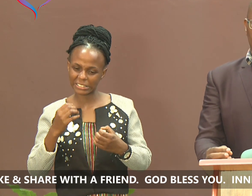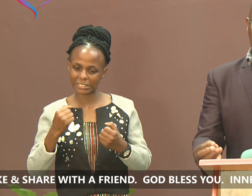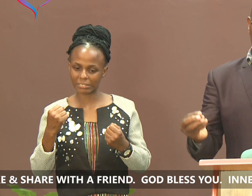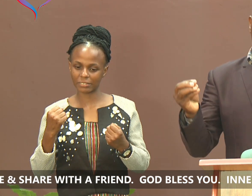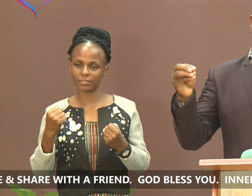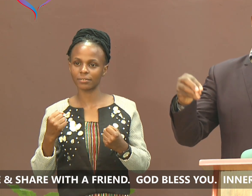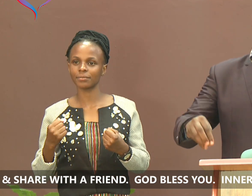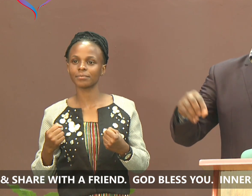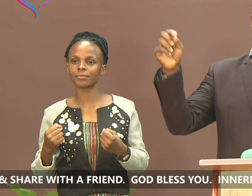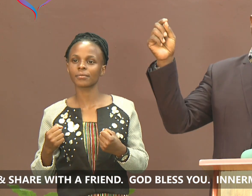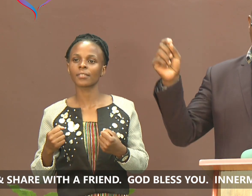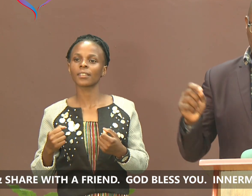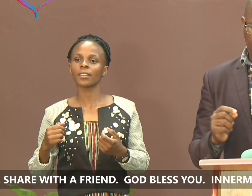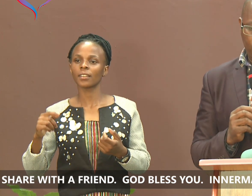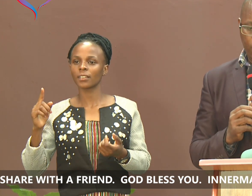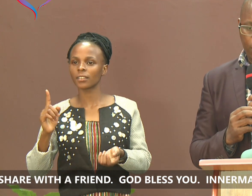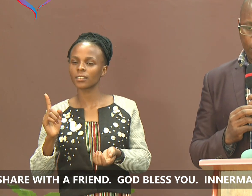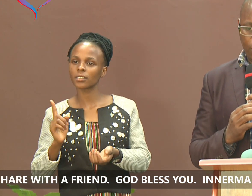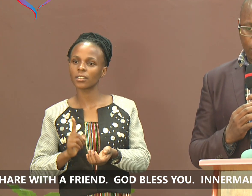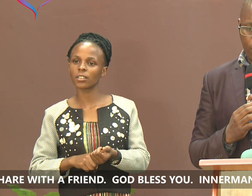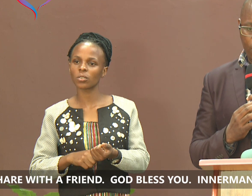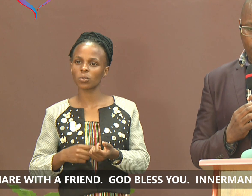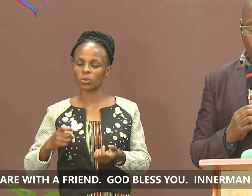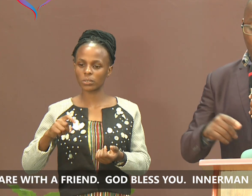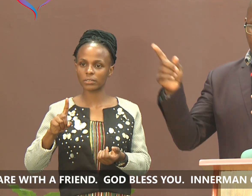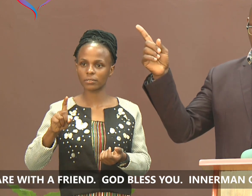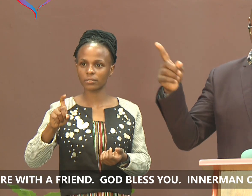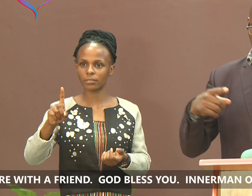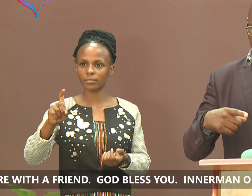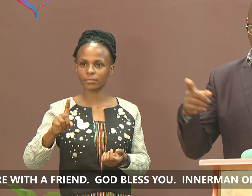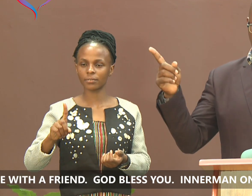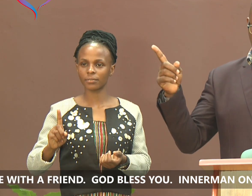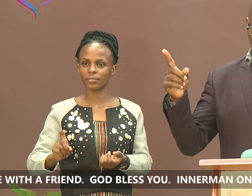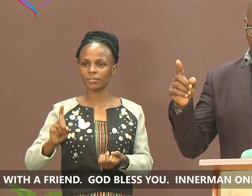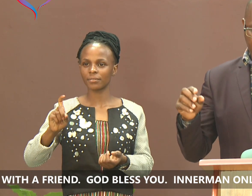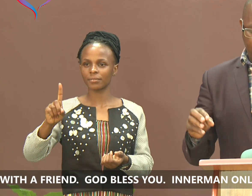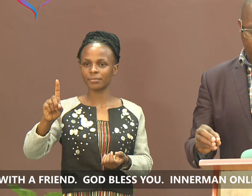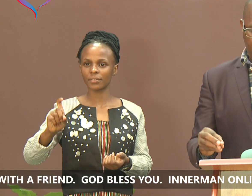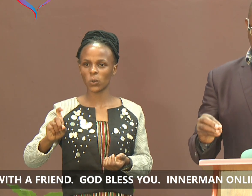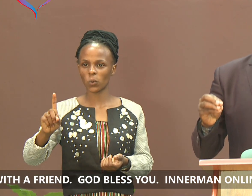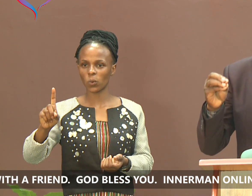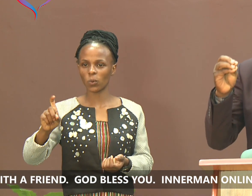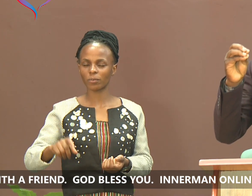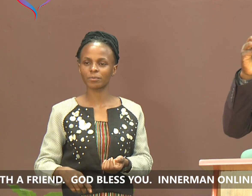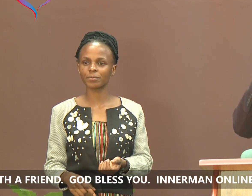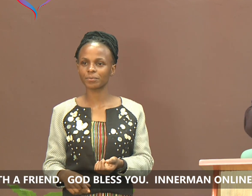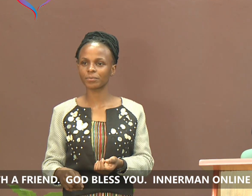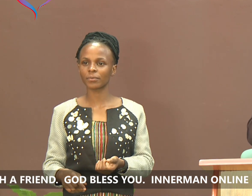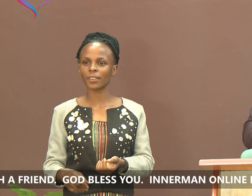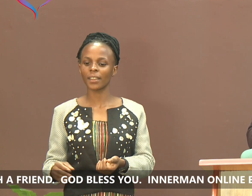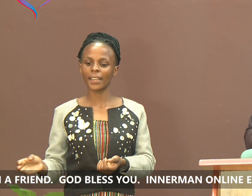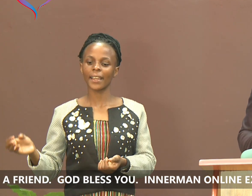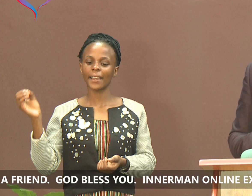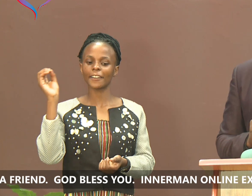yali conk enyo. And she got a worm. N'afuna akawuka. A worm, bakita bata ensiringanyi. Ensiringanyi. And dropped it in the